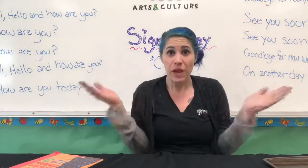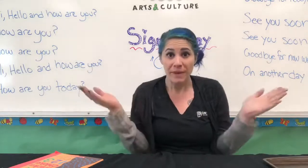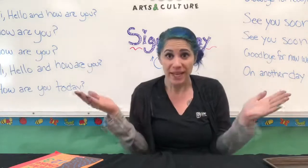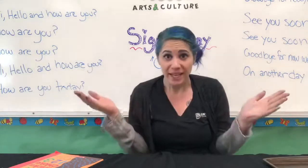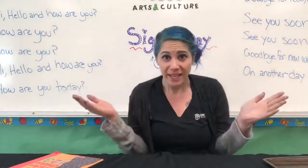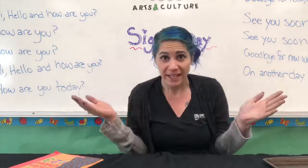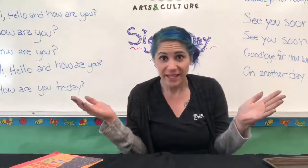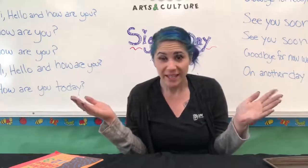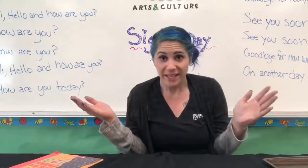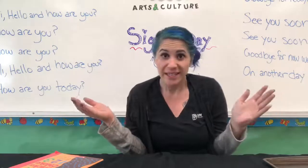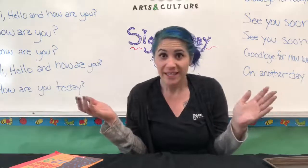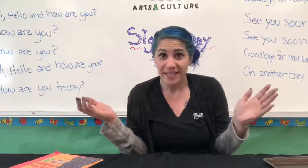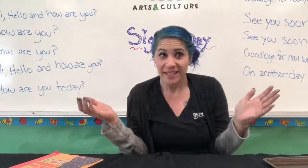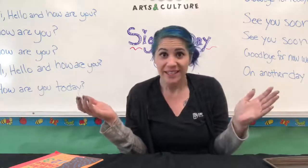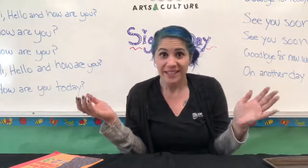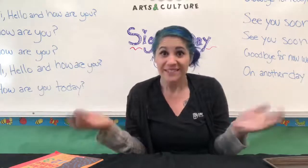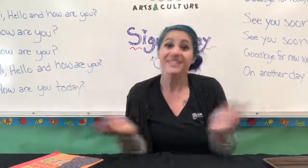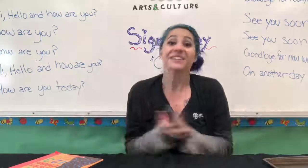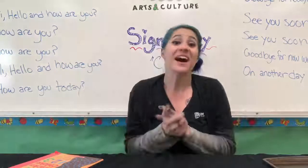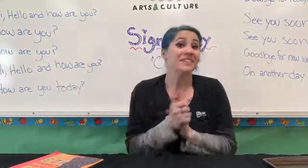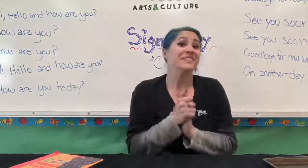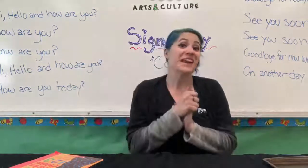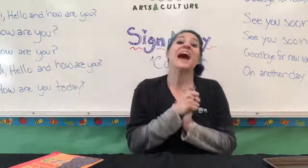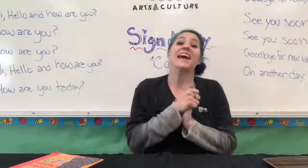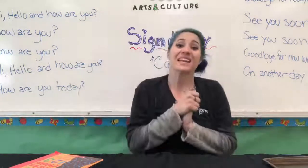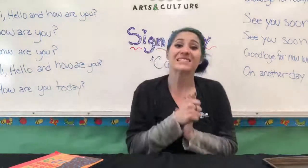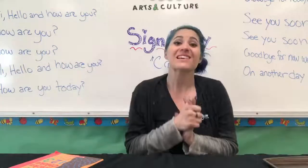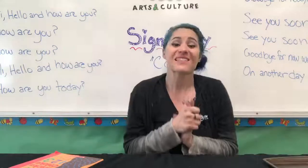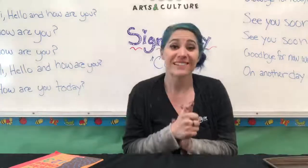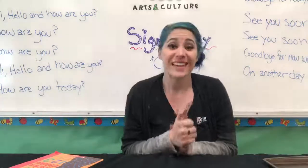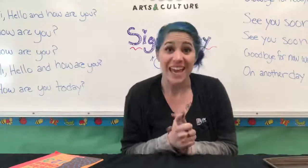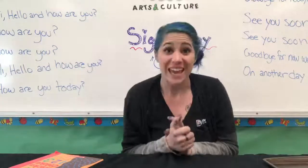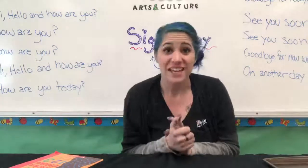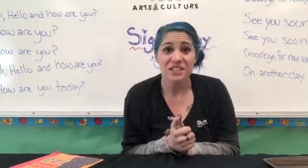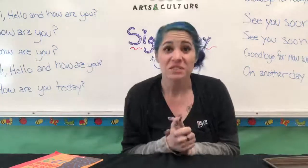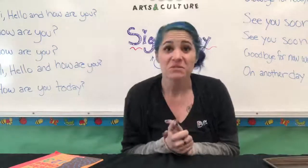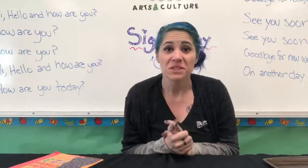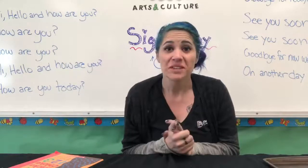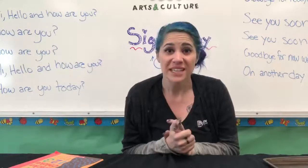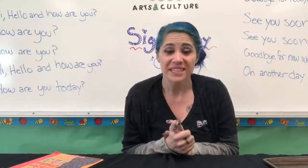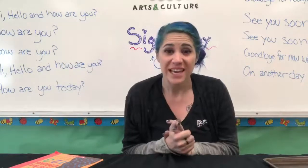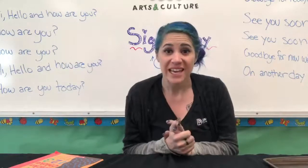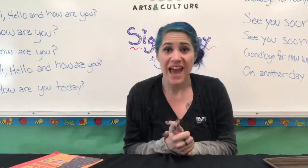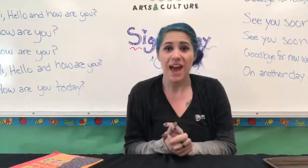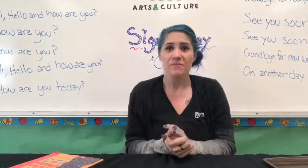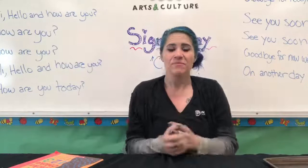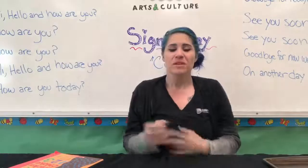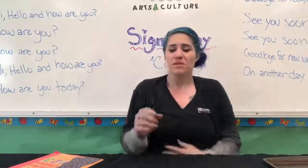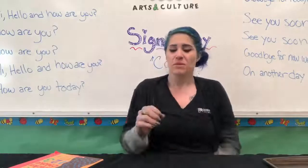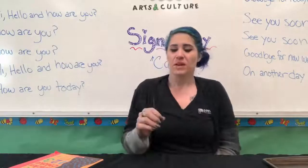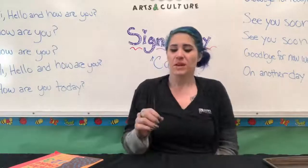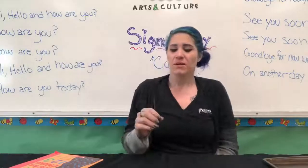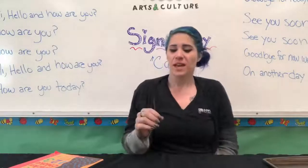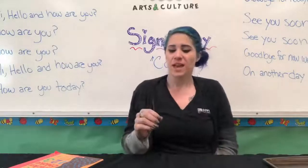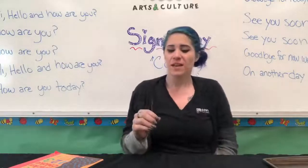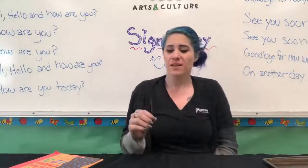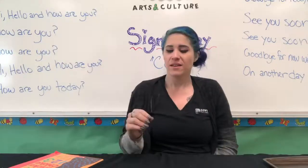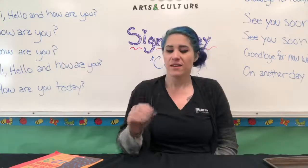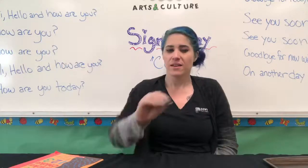many? That's a lot of you guys. Okay, so when we want to say cat, we're going to go ahead. Can